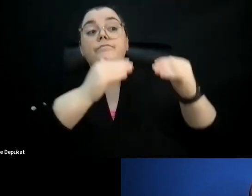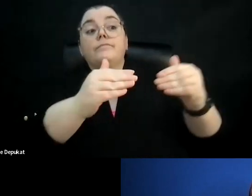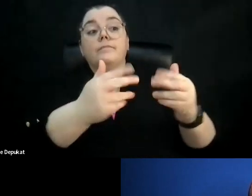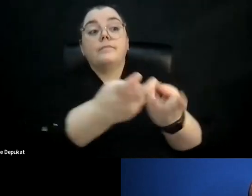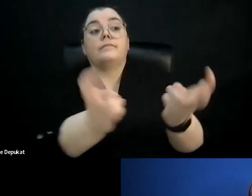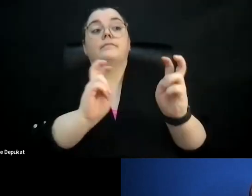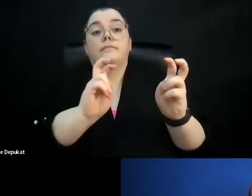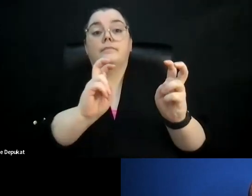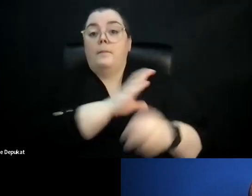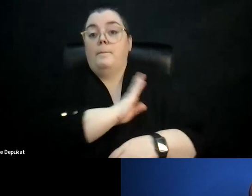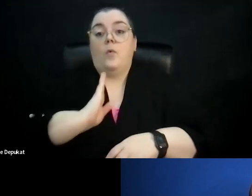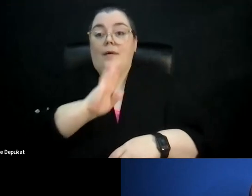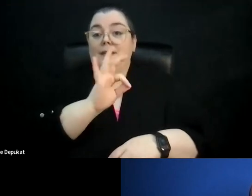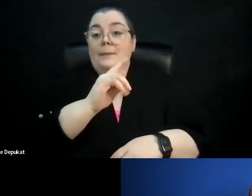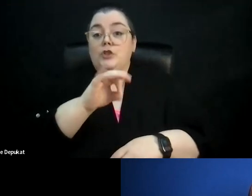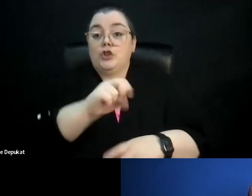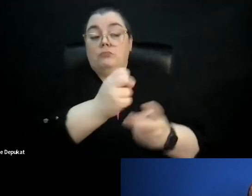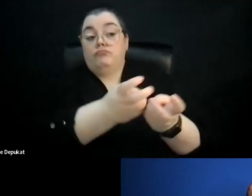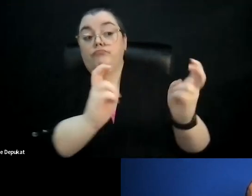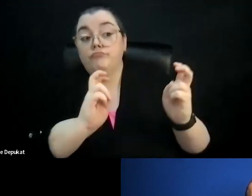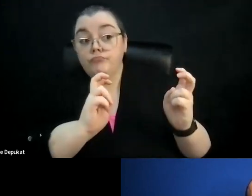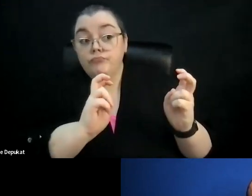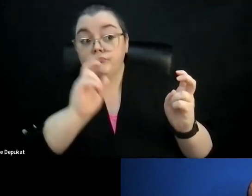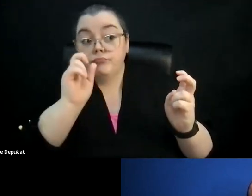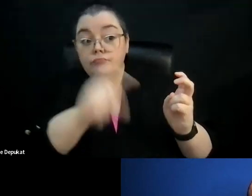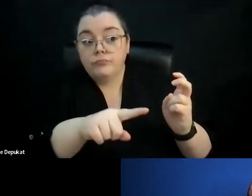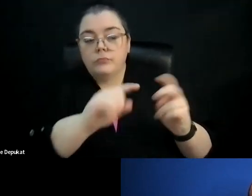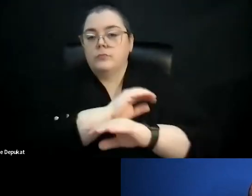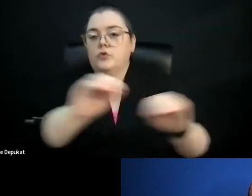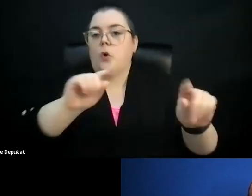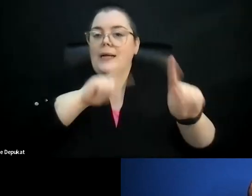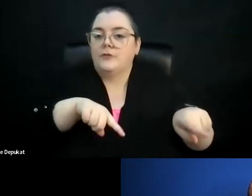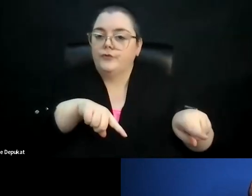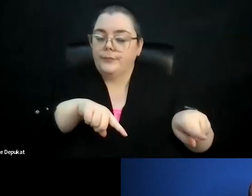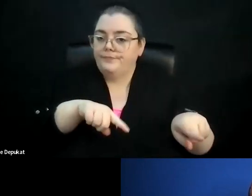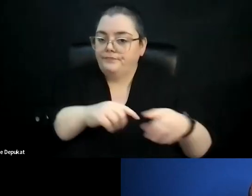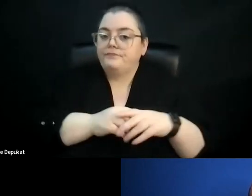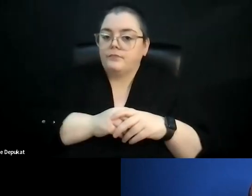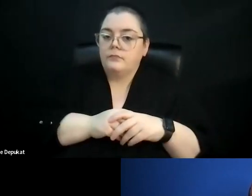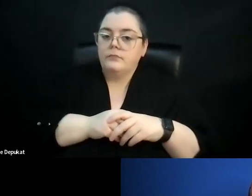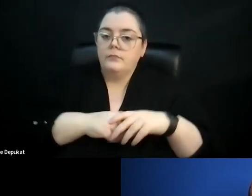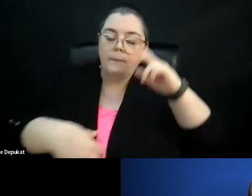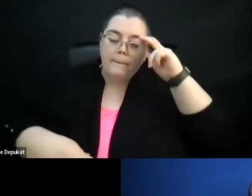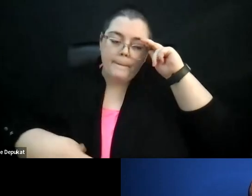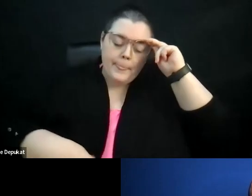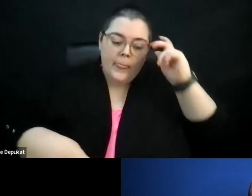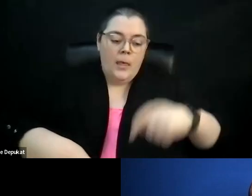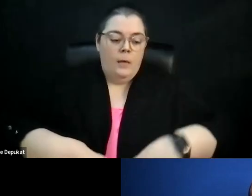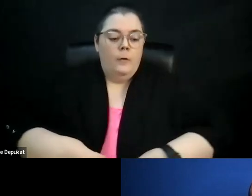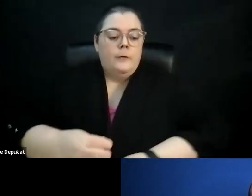couldn't. So we went to the Board of Commissioners, and we had received no answer in